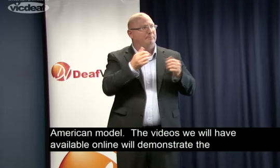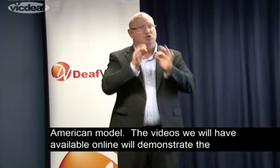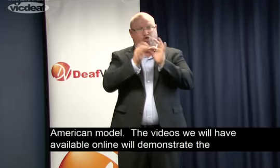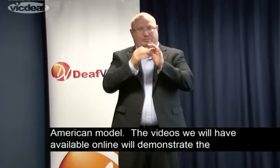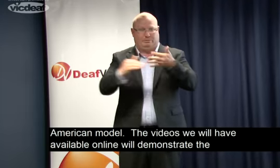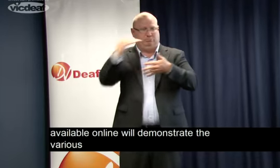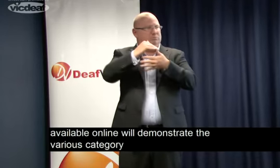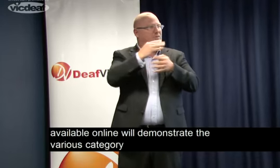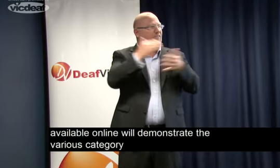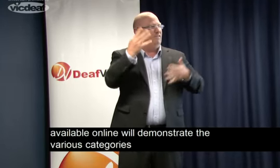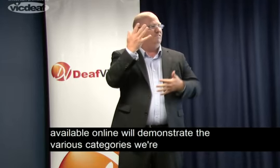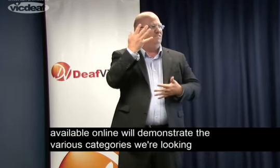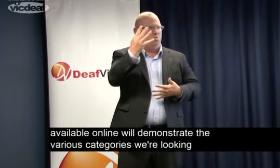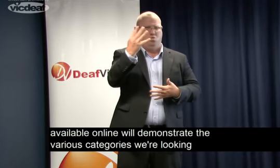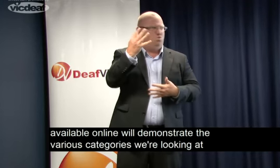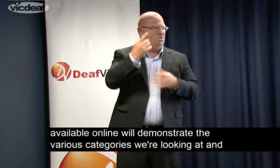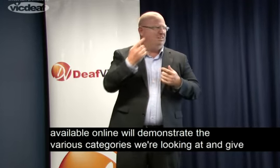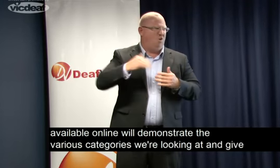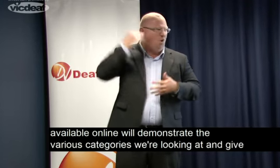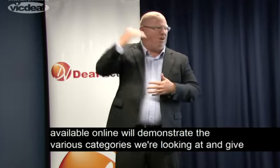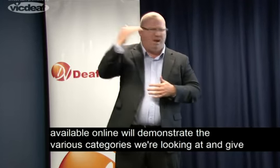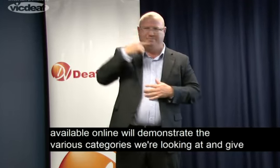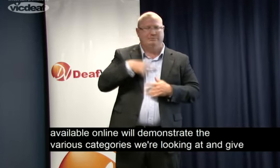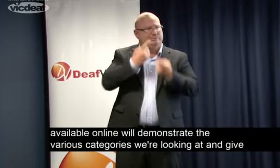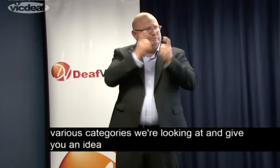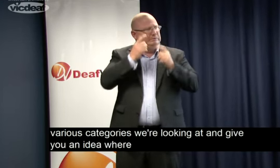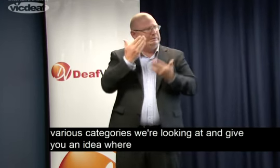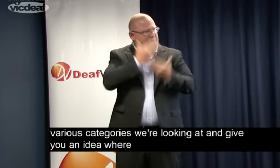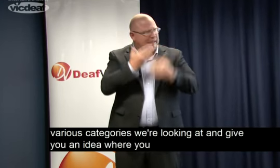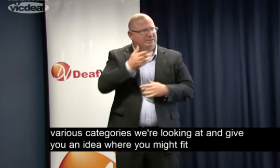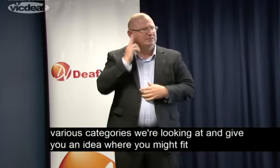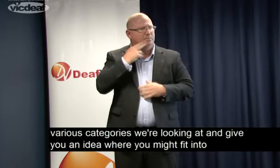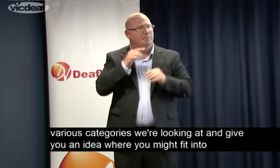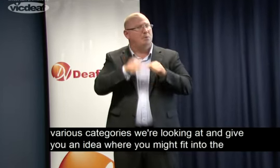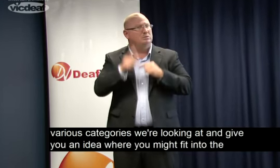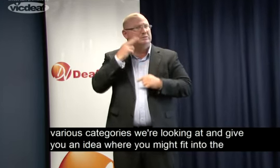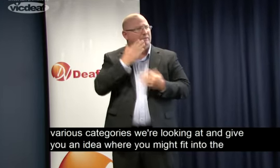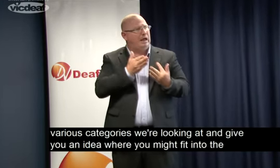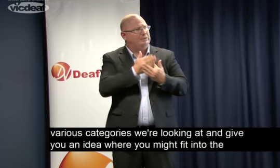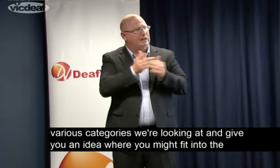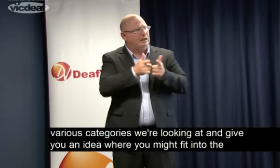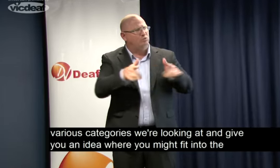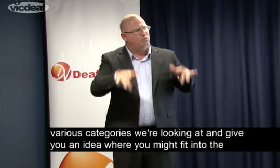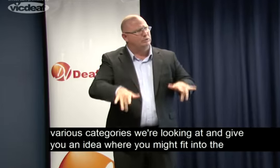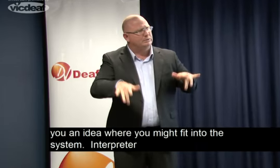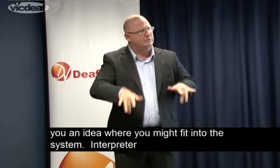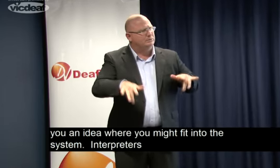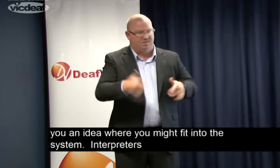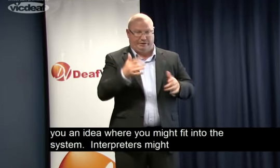system. You're right, some interpreters may achieve the highest ranking because they've studied the language and done linguistics, and a lot of deaf people